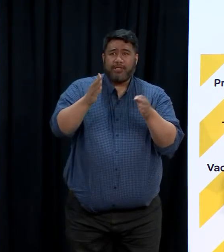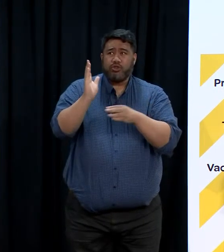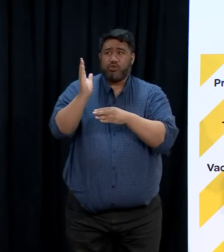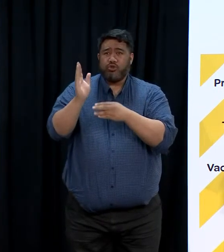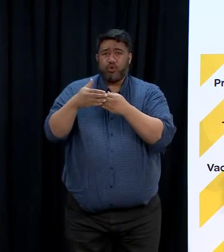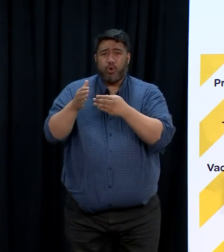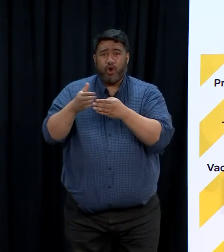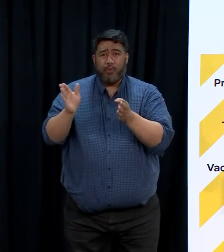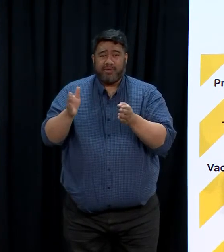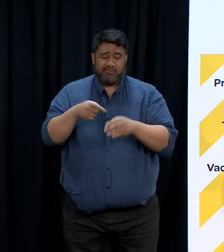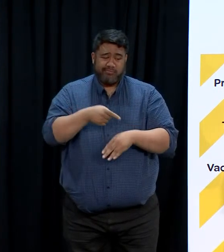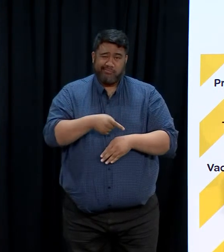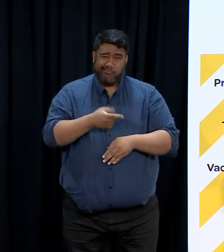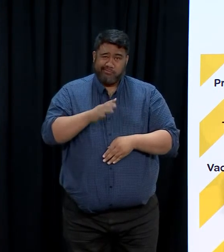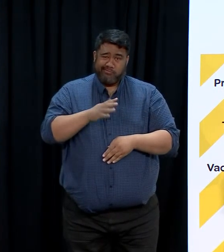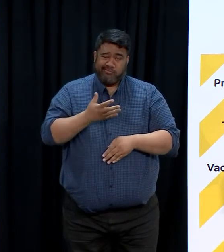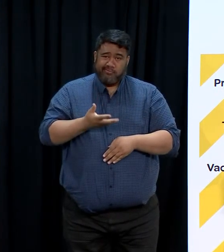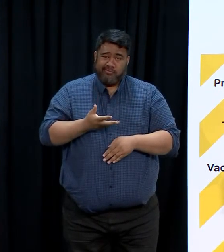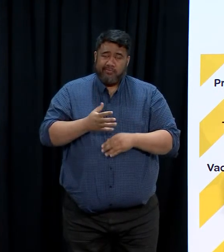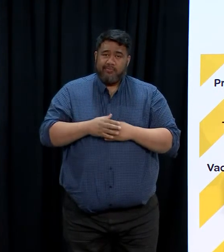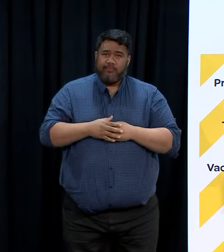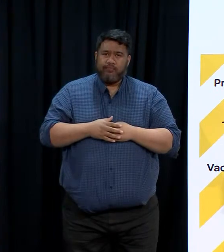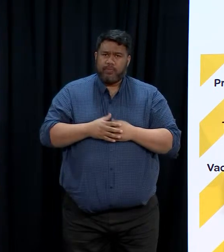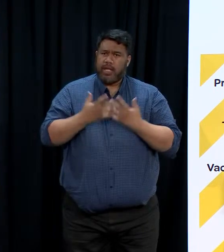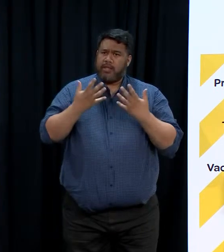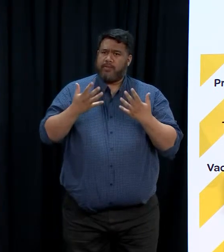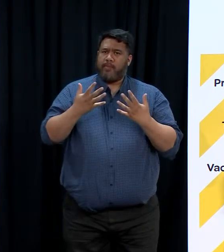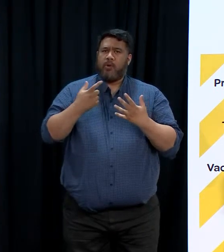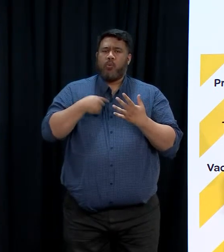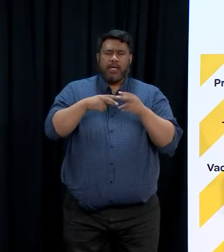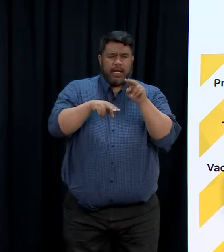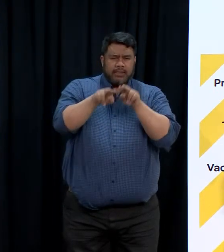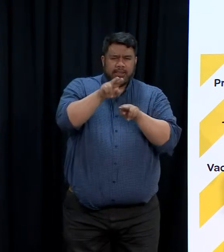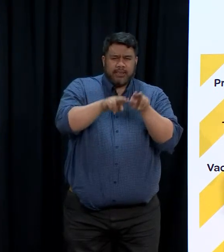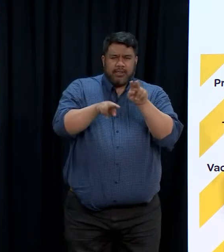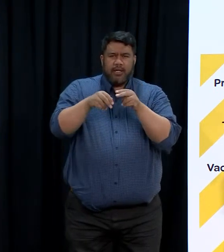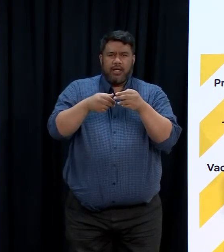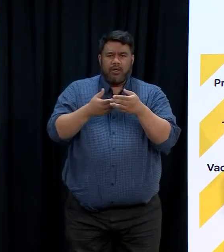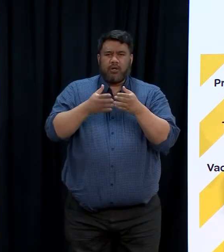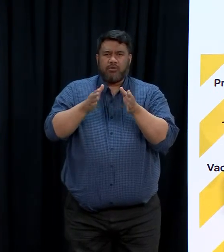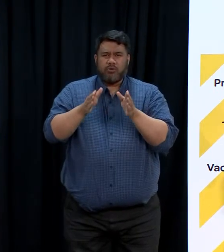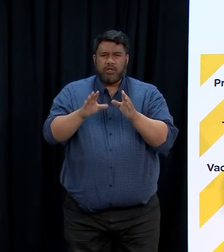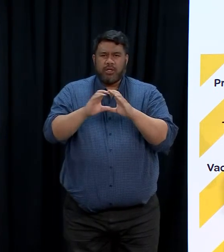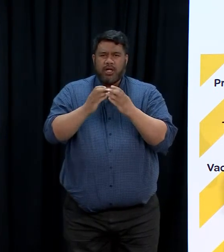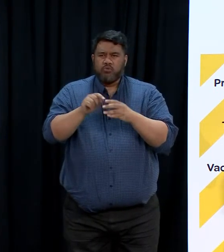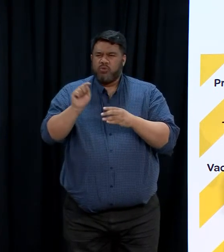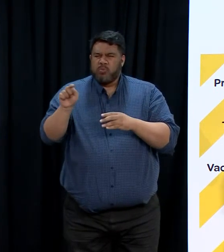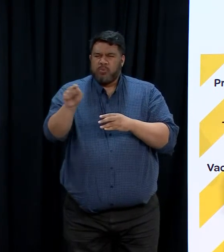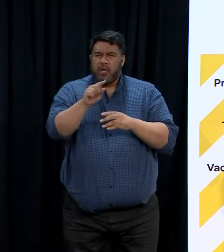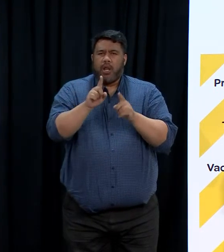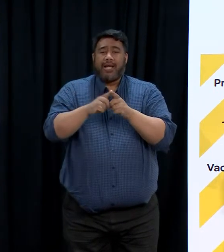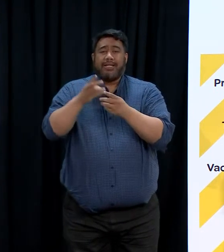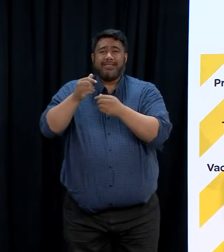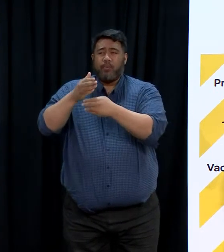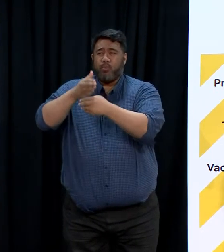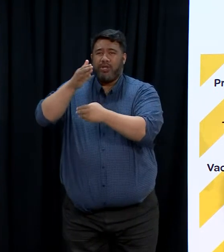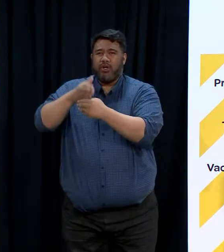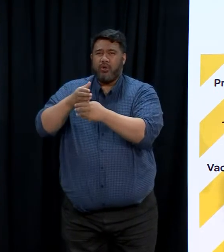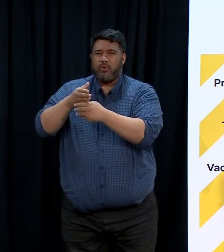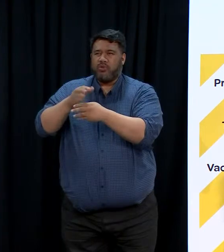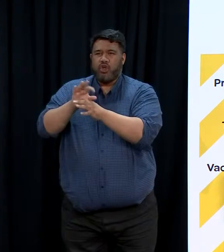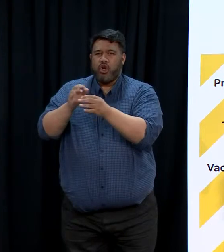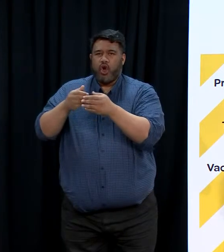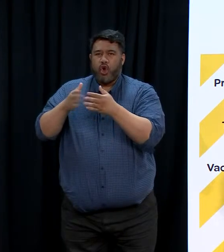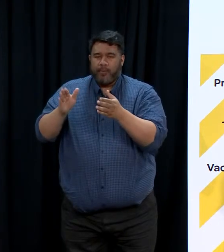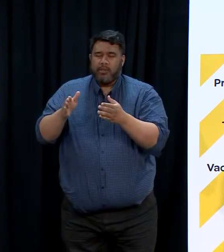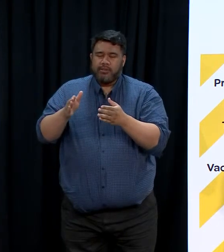are assessments being done of classroom environments. There are some schools where the windows don't open, for example, and we have to look at what we do in those environments. At